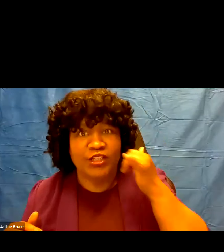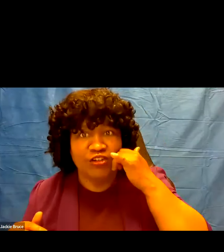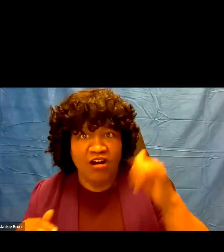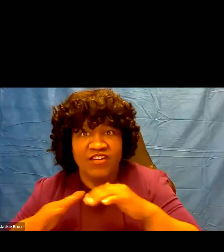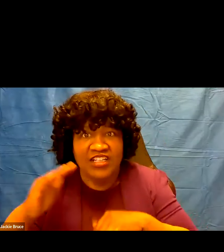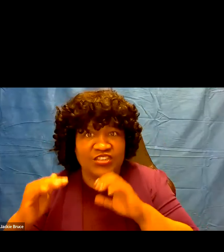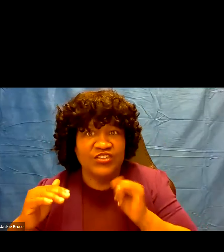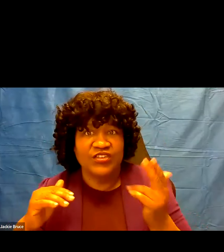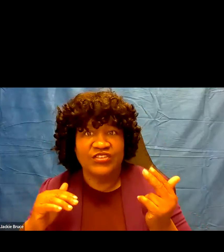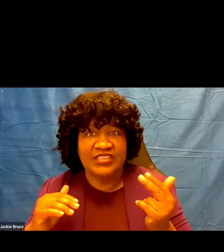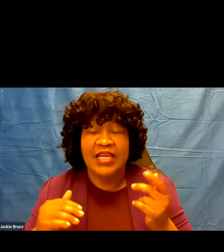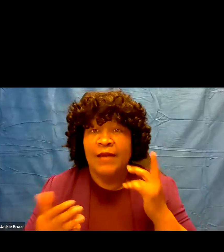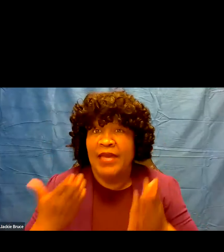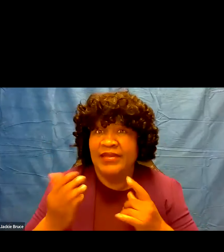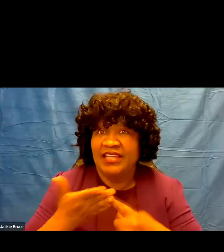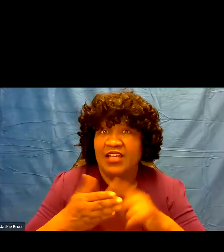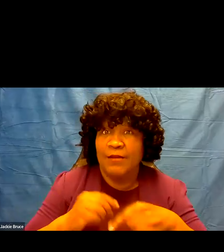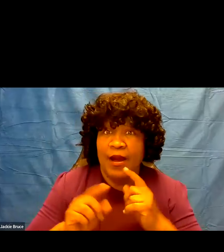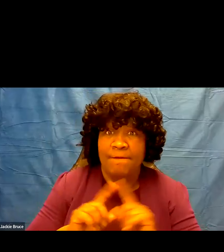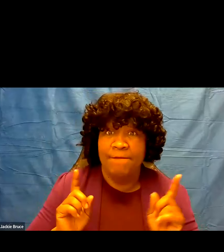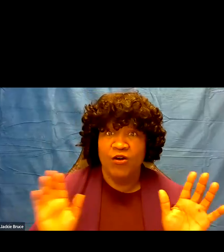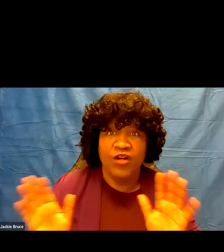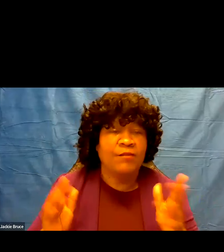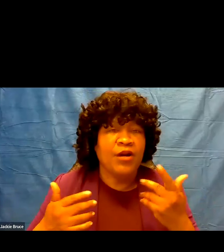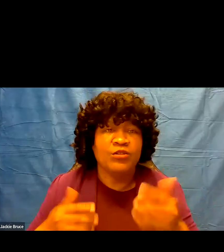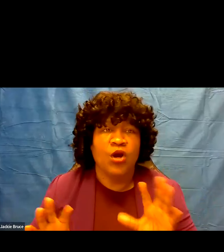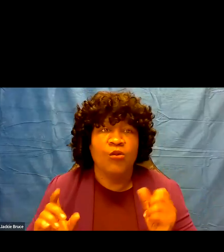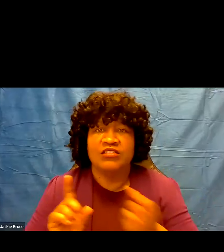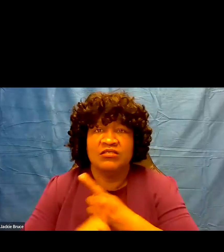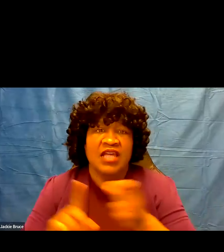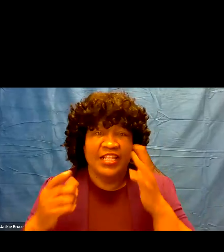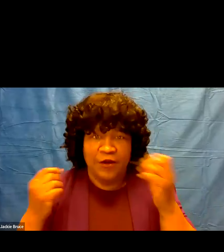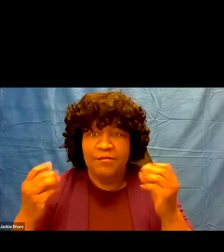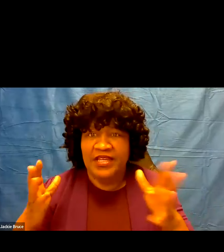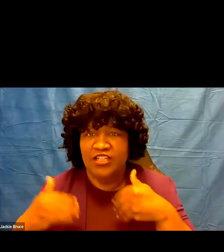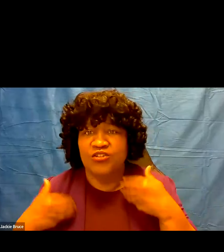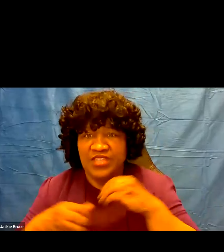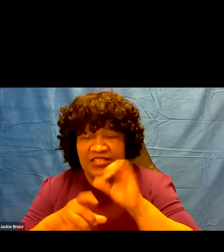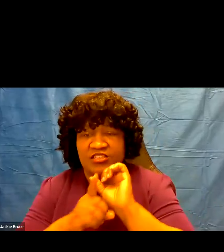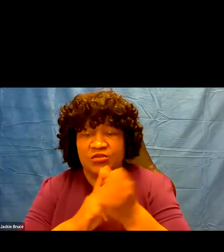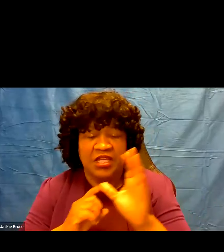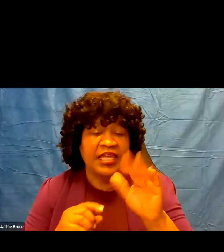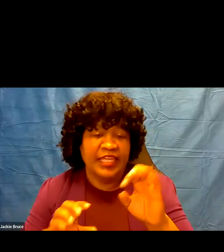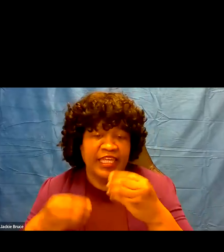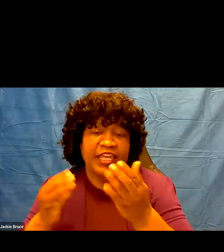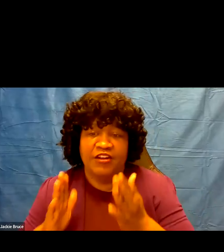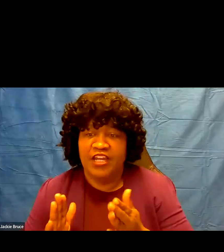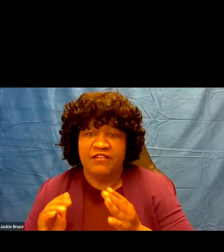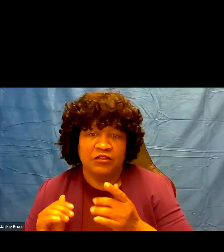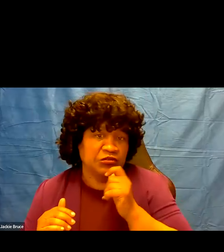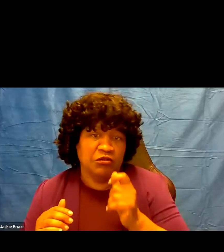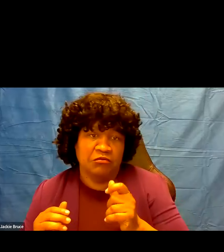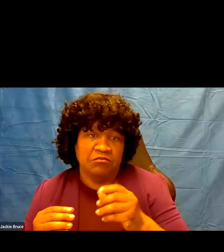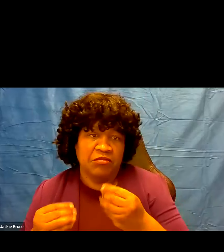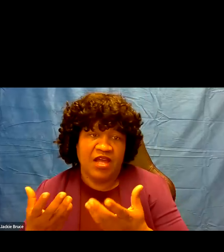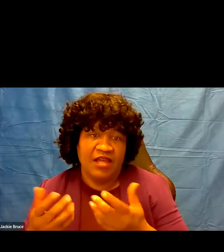love for us to talk about both of those, but not in a way that detracts from the other. I know that many youth are in situations where caregivers don't provide that support.